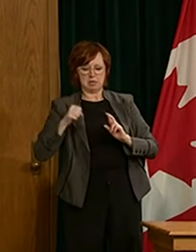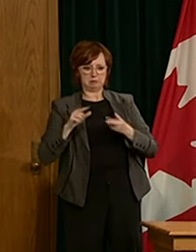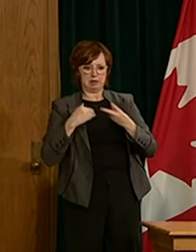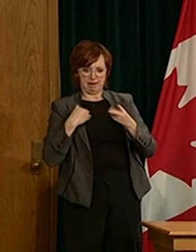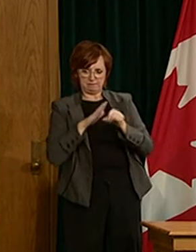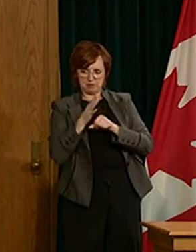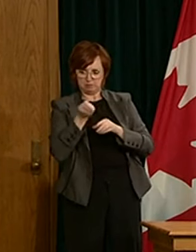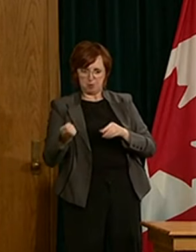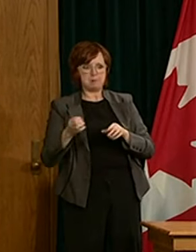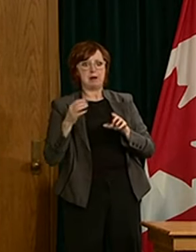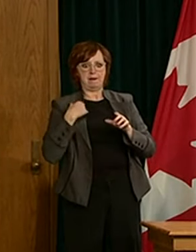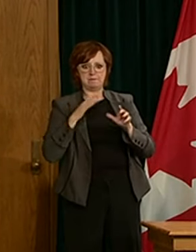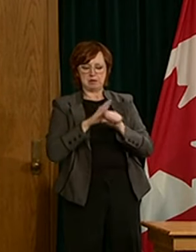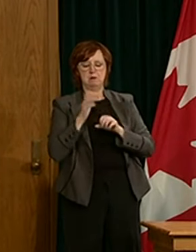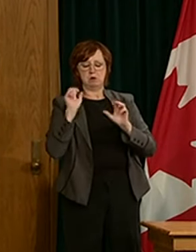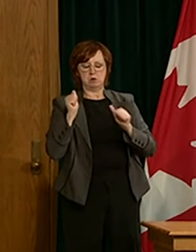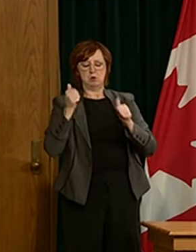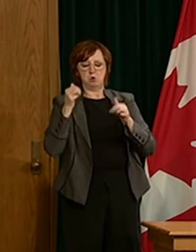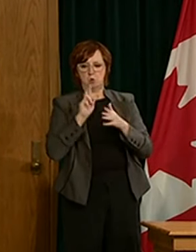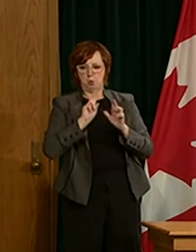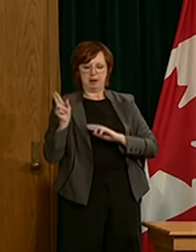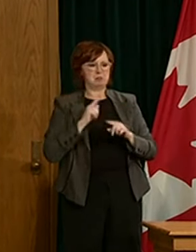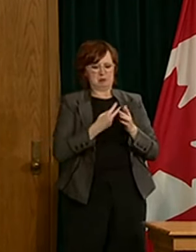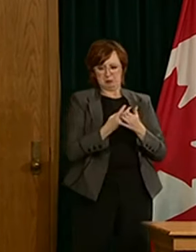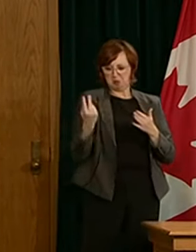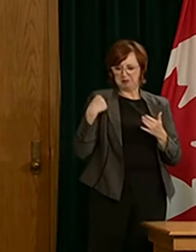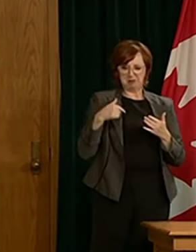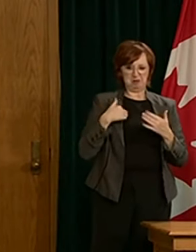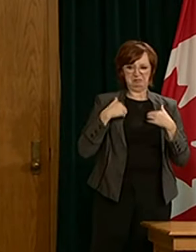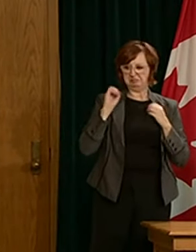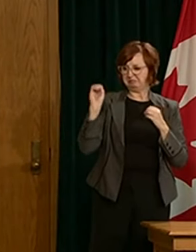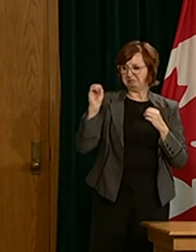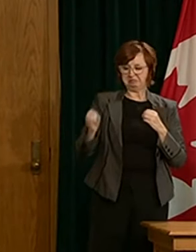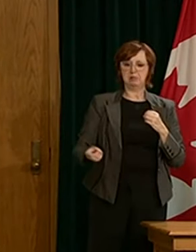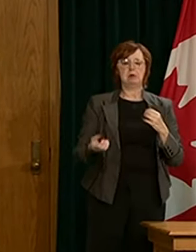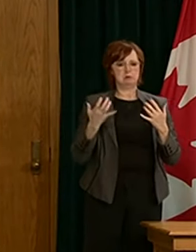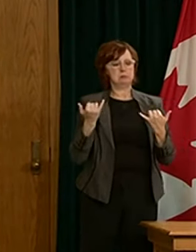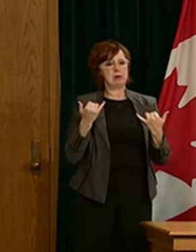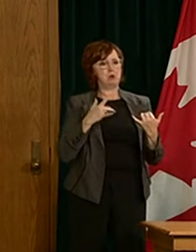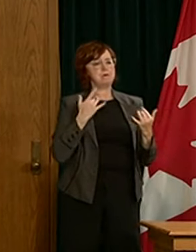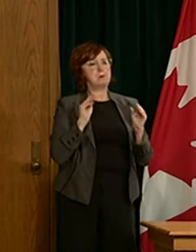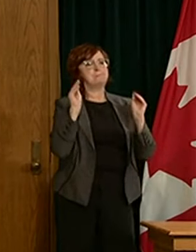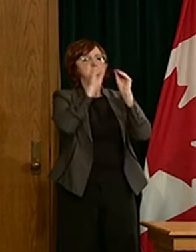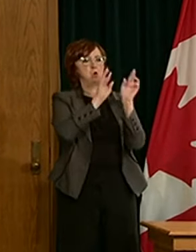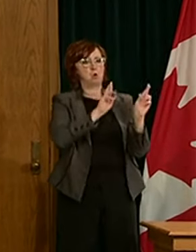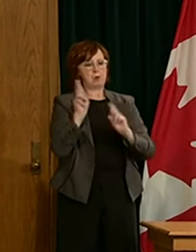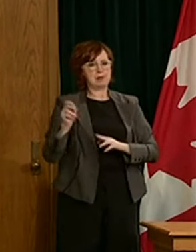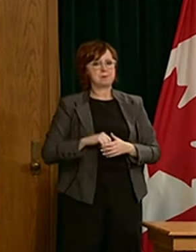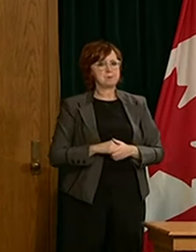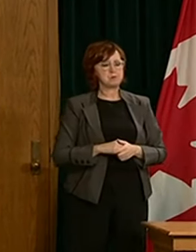to gear up the rest of the system across the province to deal with the COVID-19 cases we may see in a stepwise